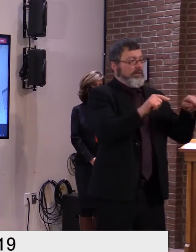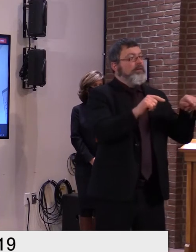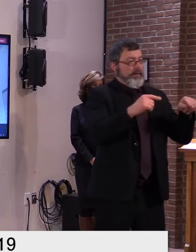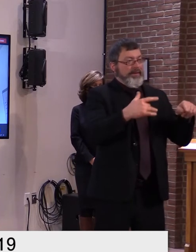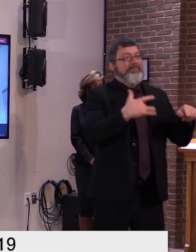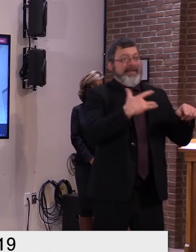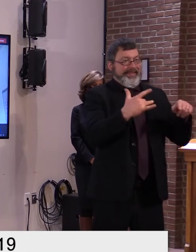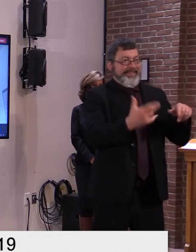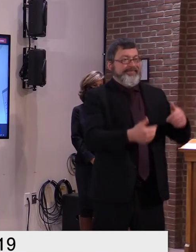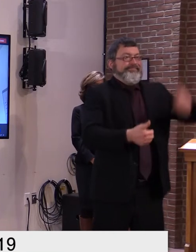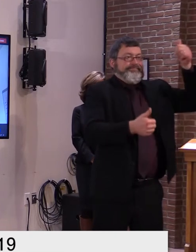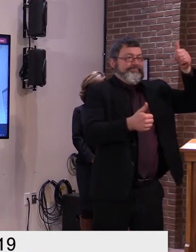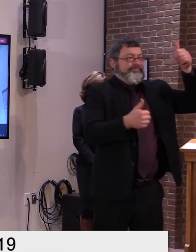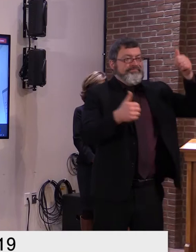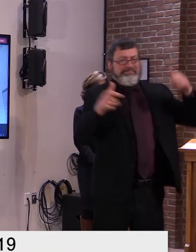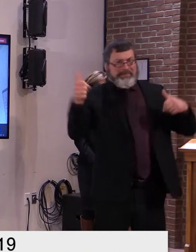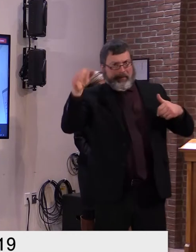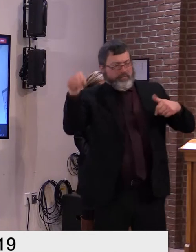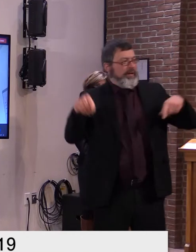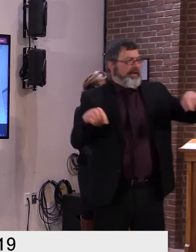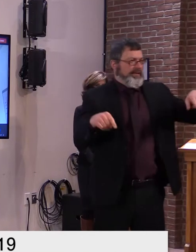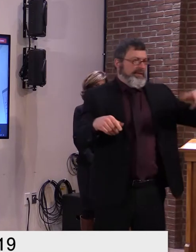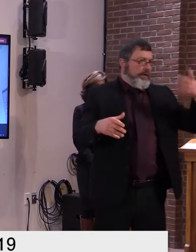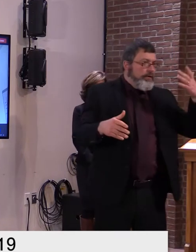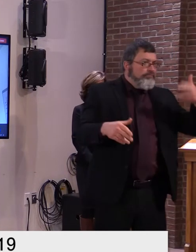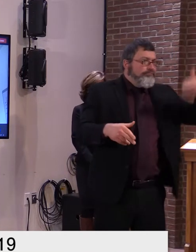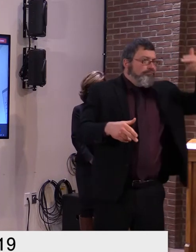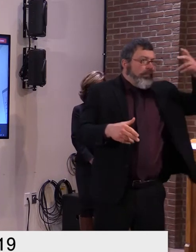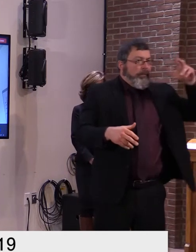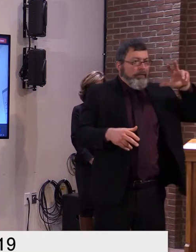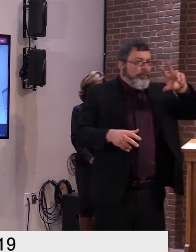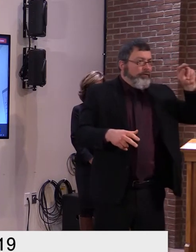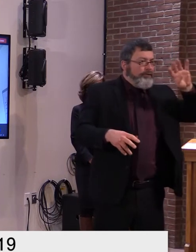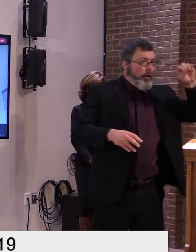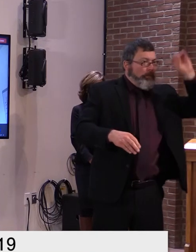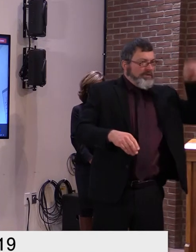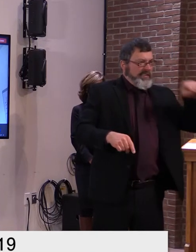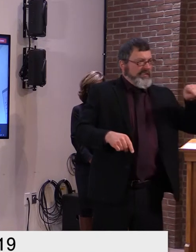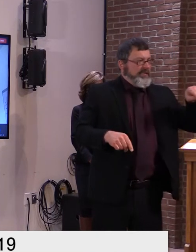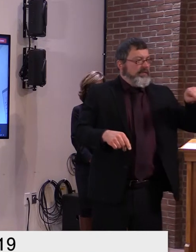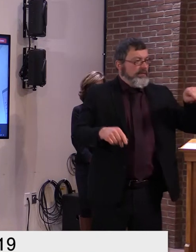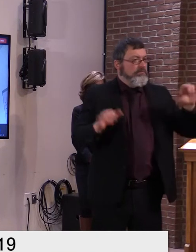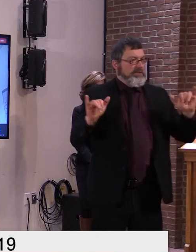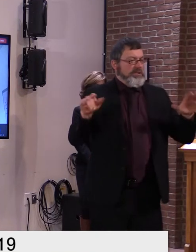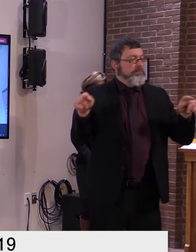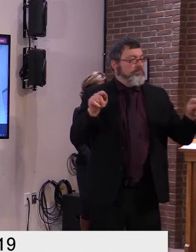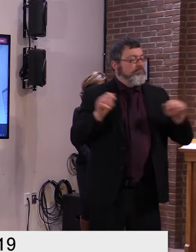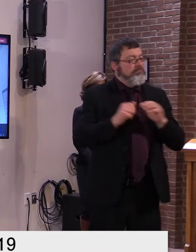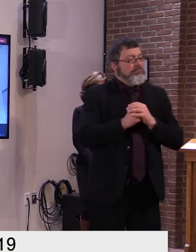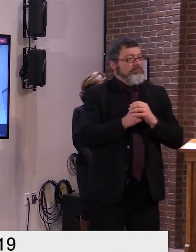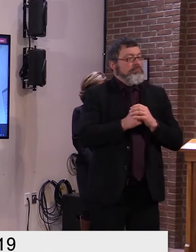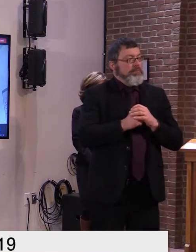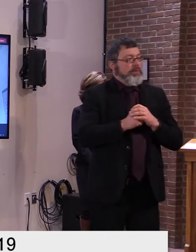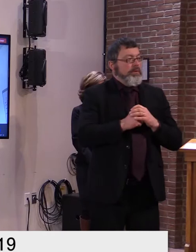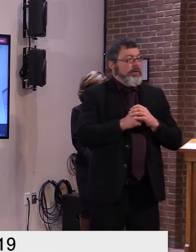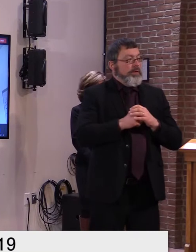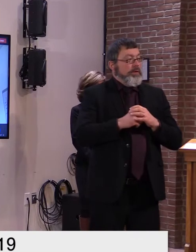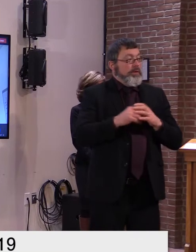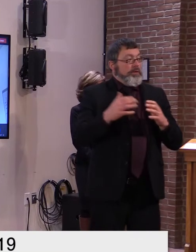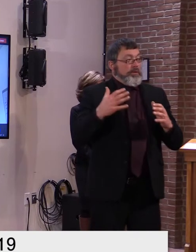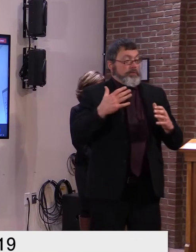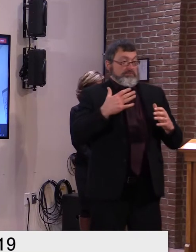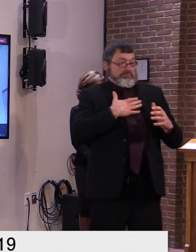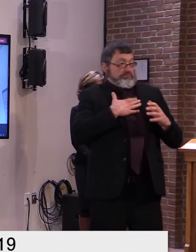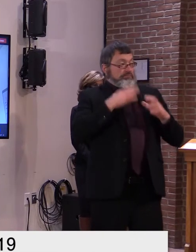complete in-person mode during the month of November. The survey admittedly is administered at the end of each month at one point